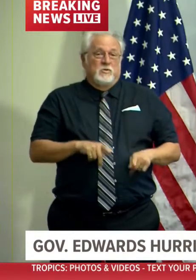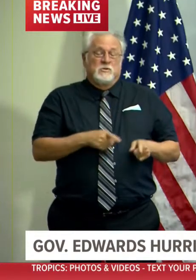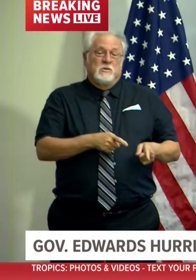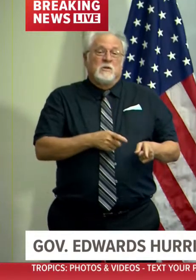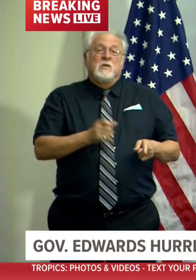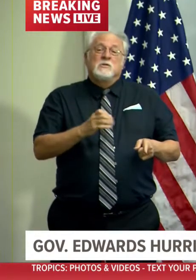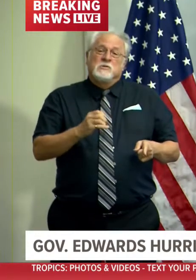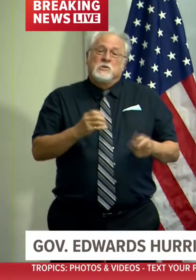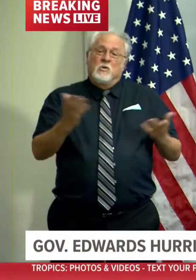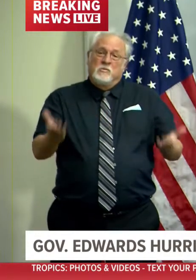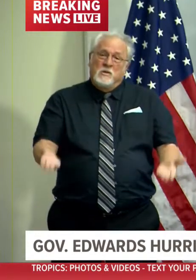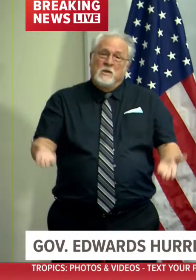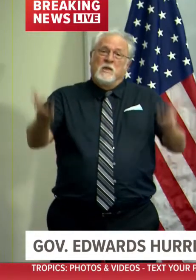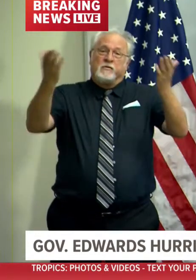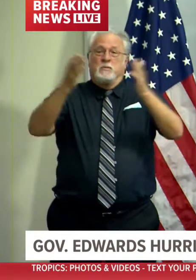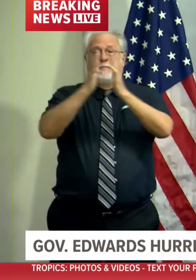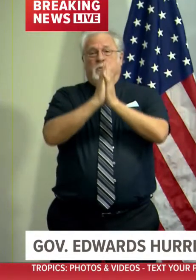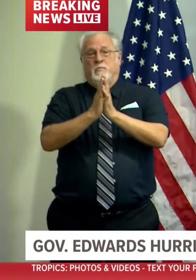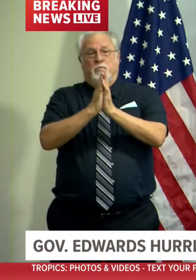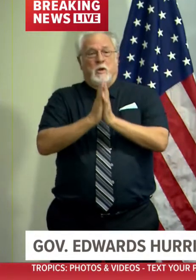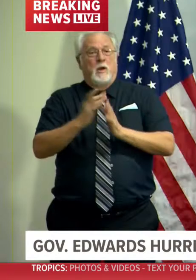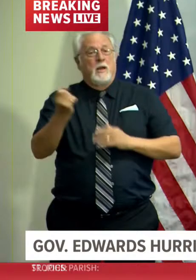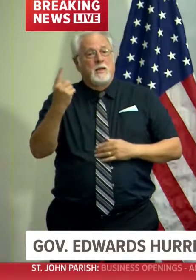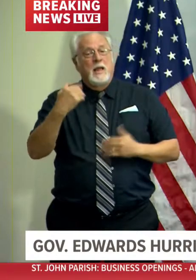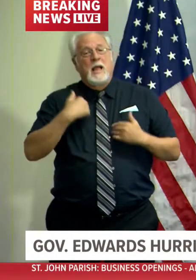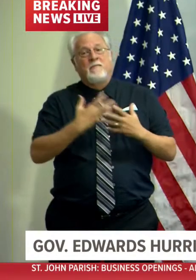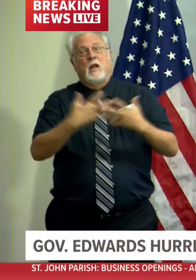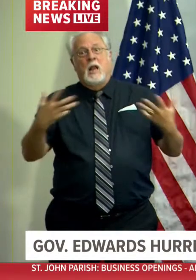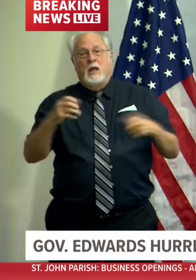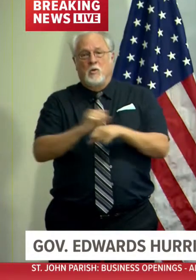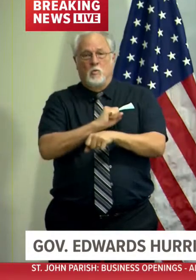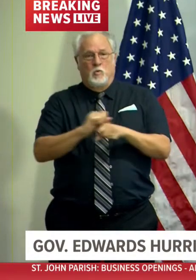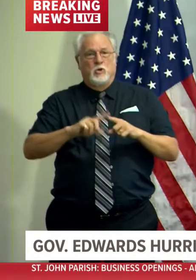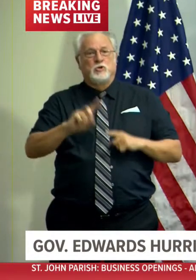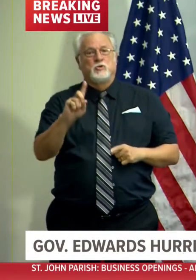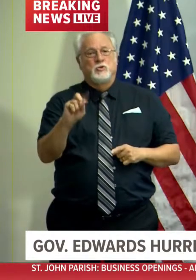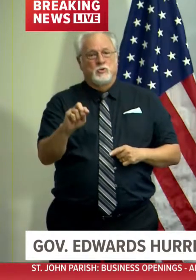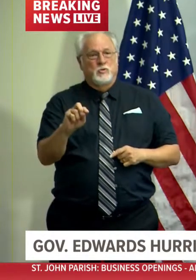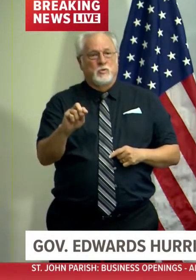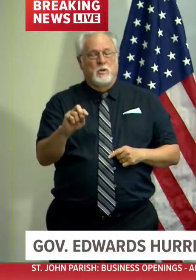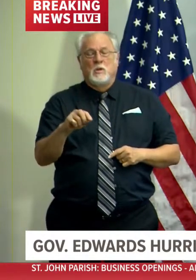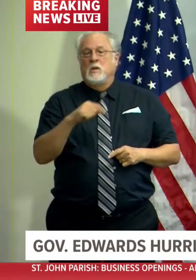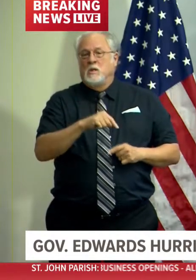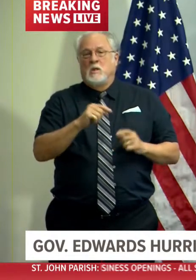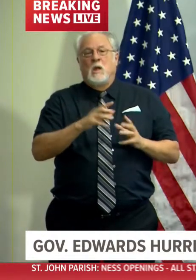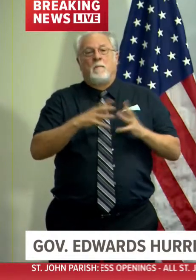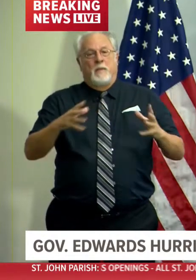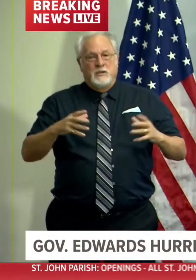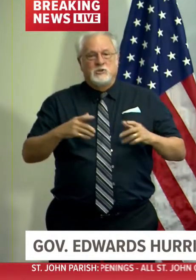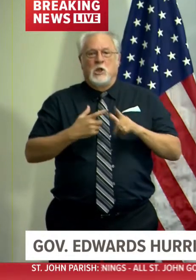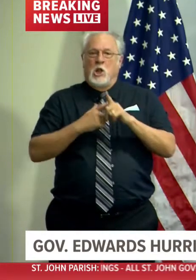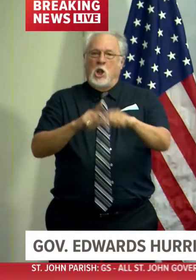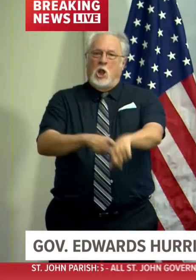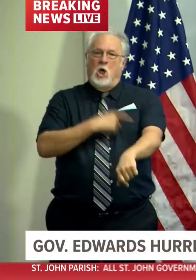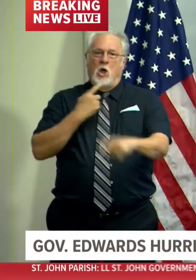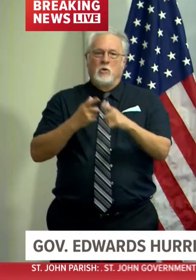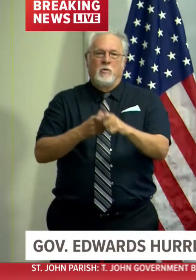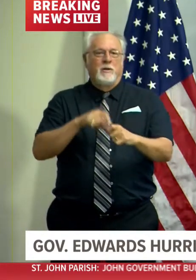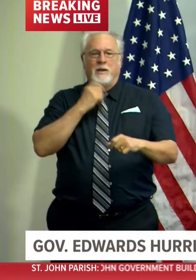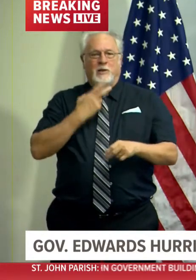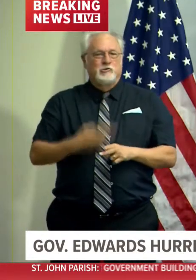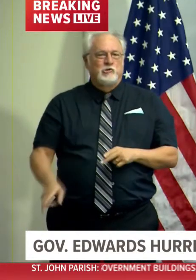So let's lift them up in prayer. Let's understand we have a lot of work to do. This is very much a marathon. It is not a